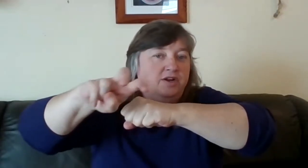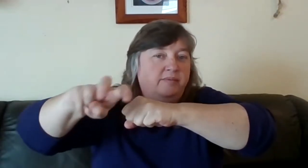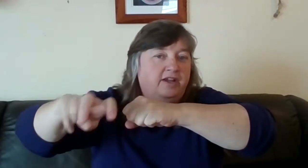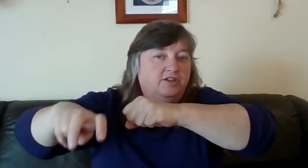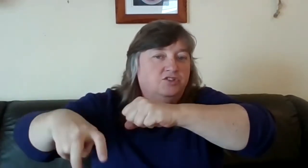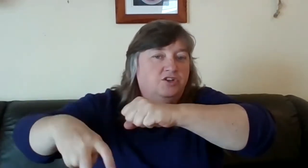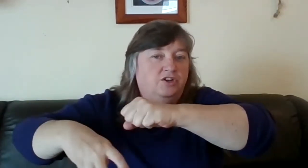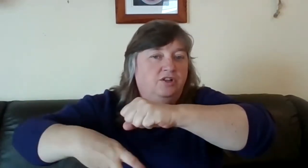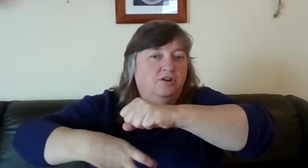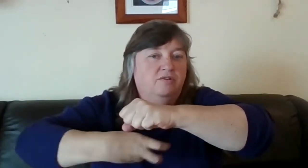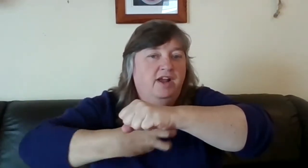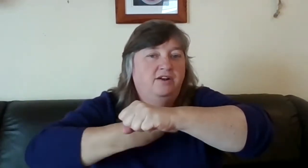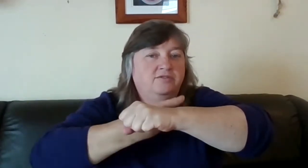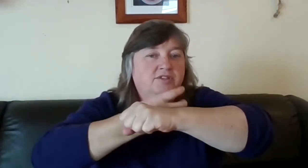to make a circle around,